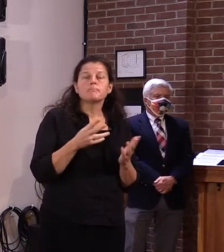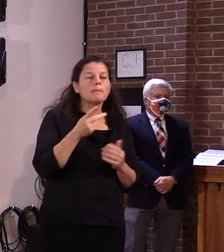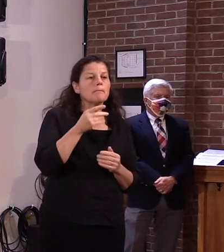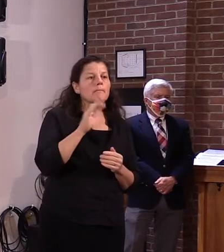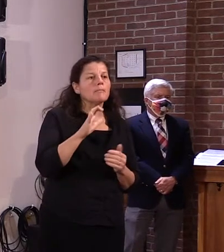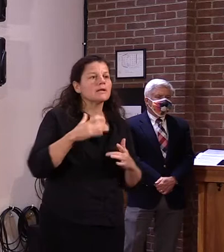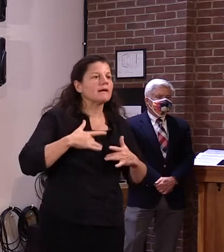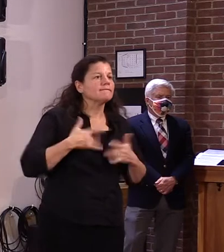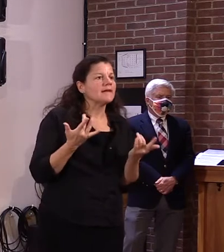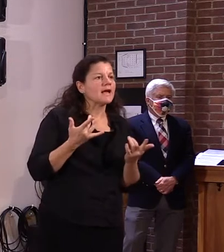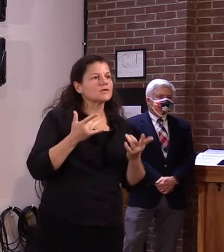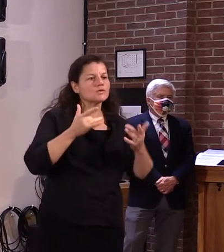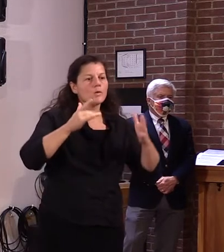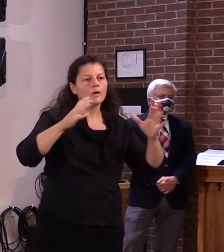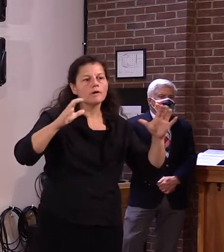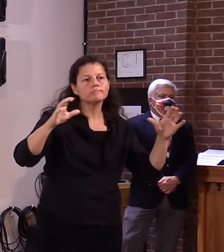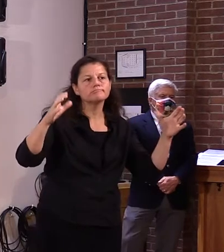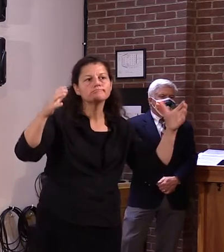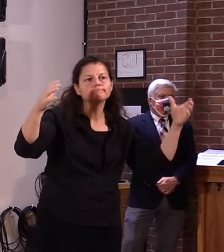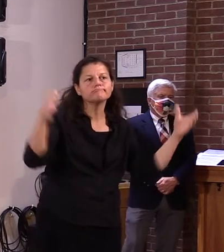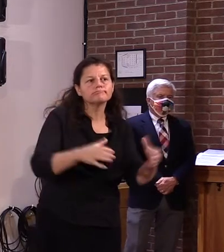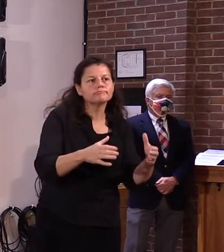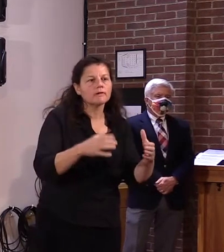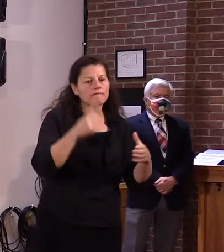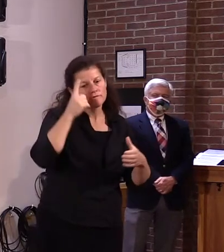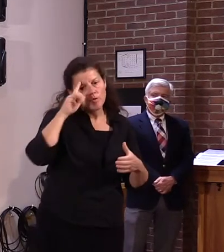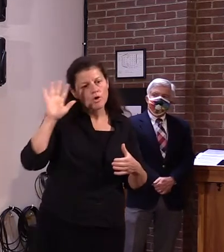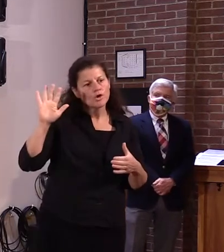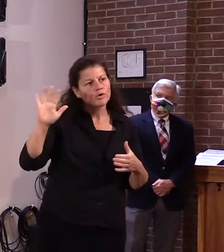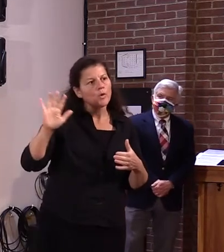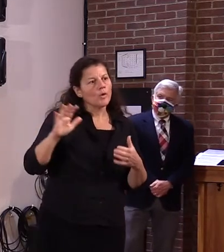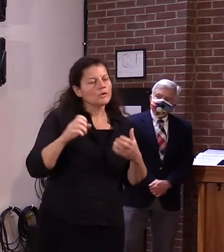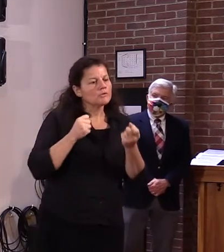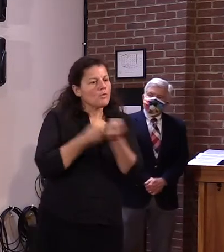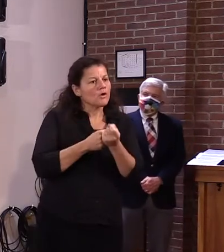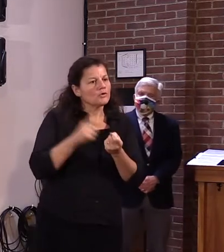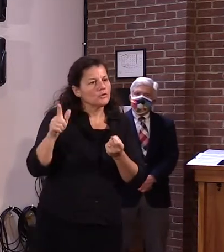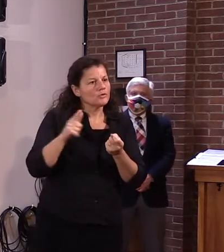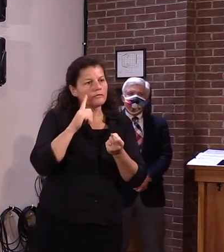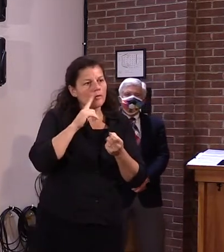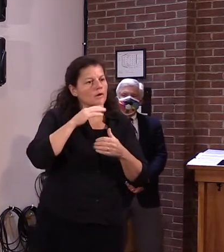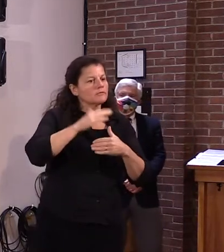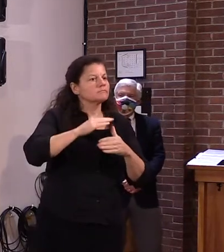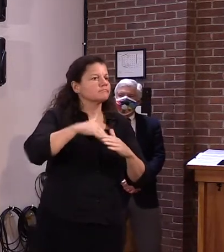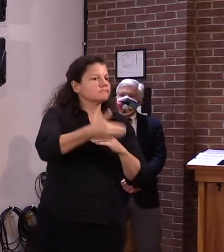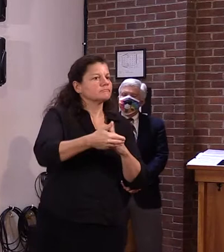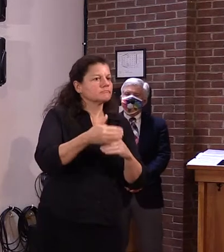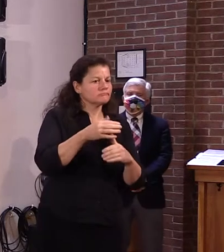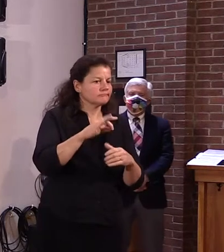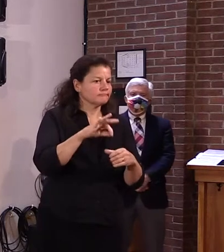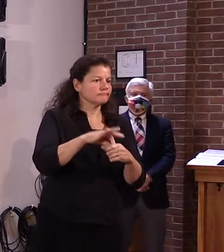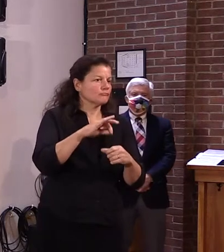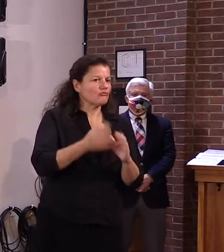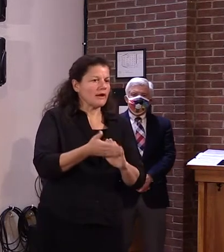public events or anything like that as far as the campaign goes? Nothing at this point, no.